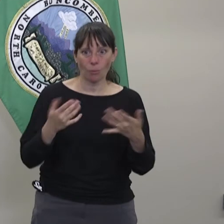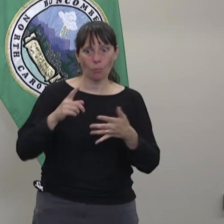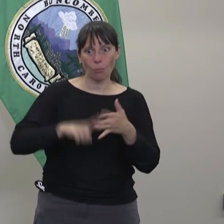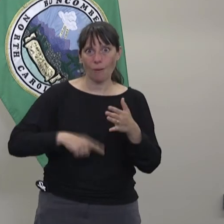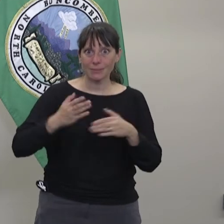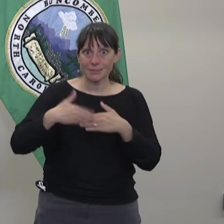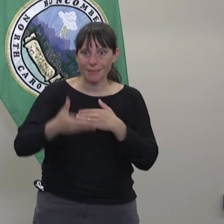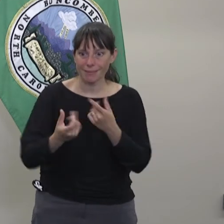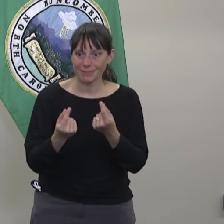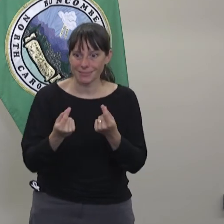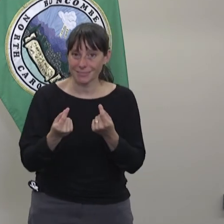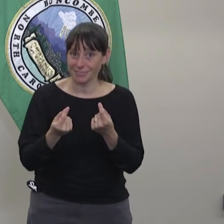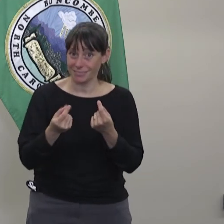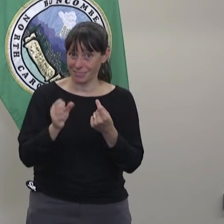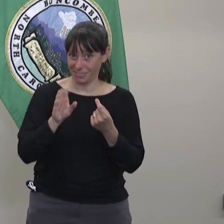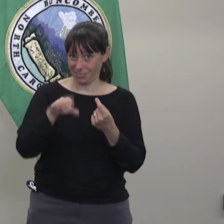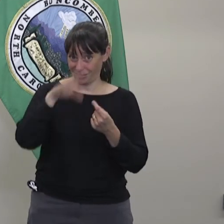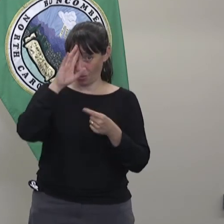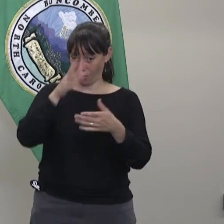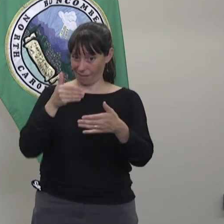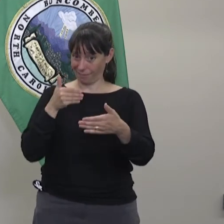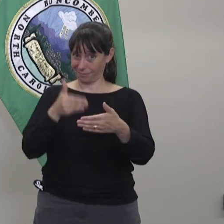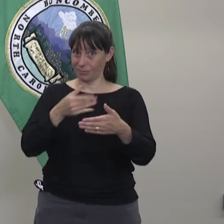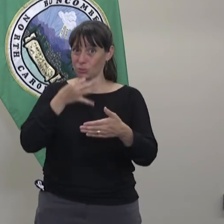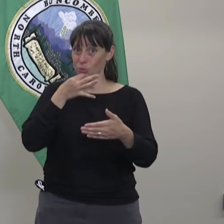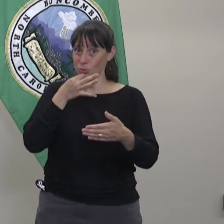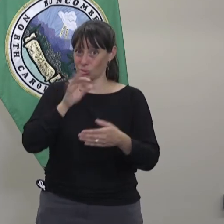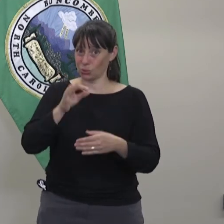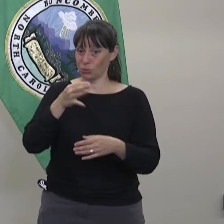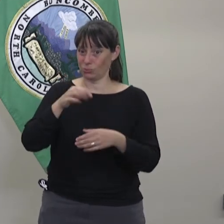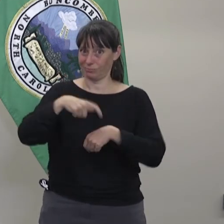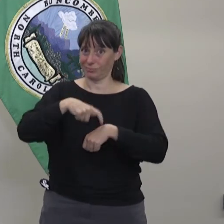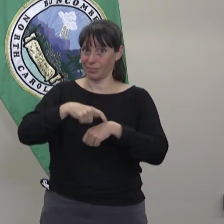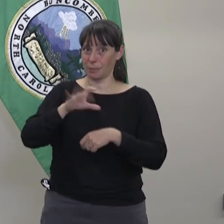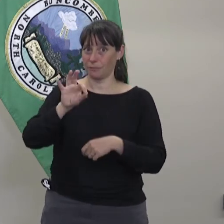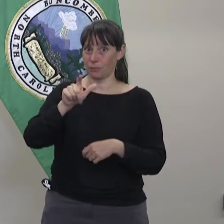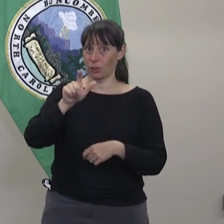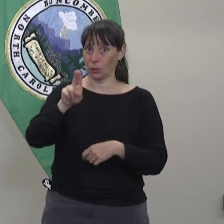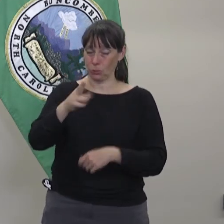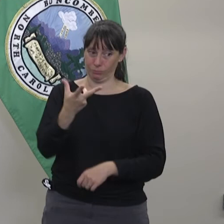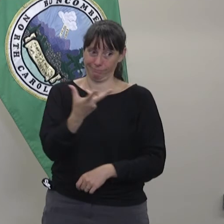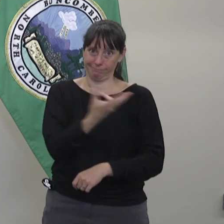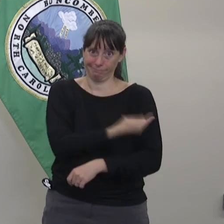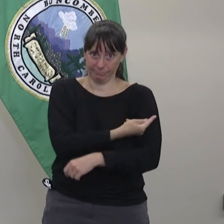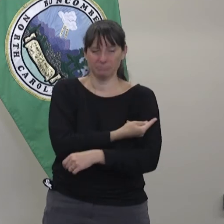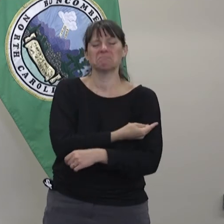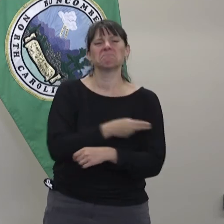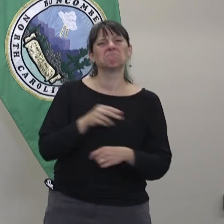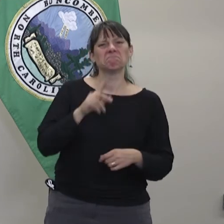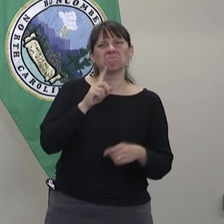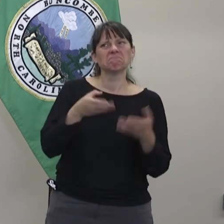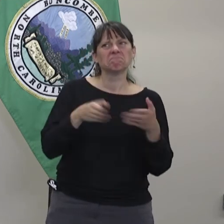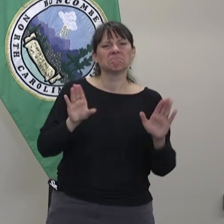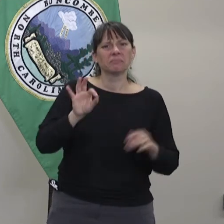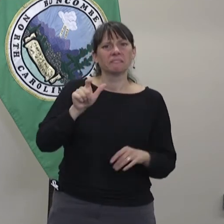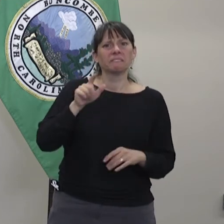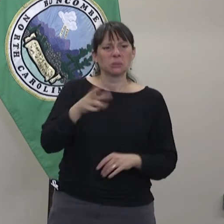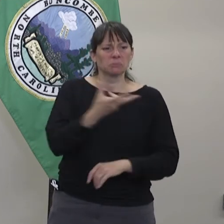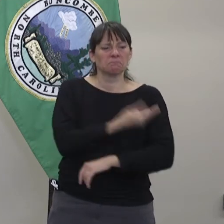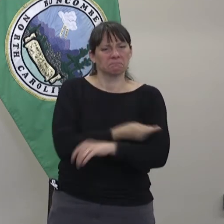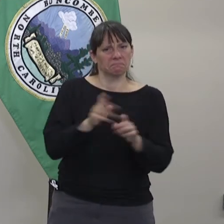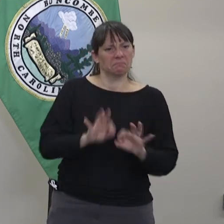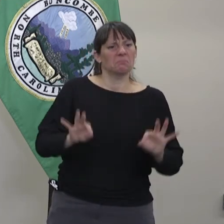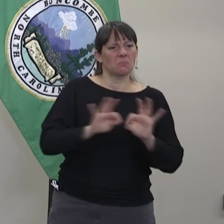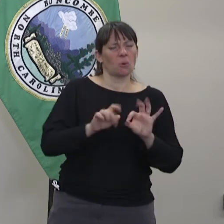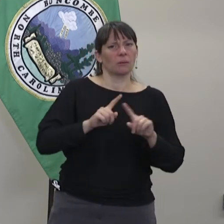but this year, most certainly important. For the upcoming flu season, flu vaccination will be very important to reduce burden of